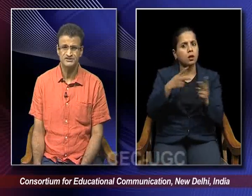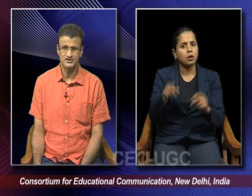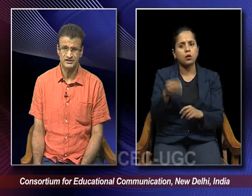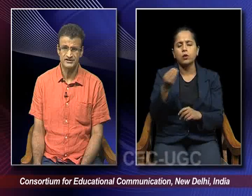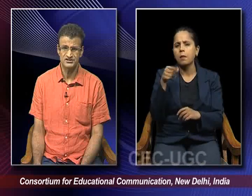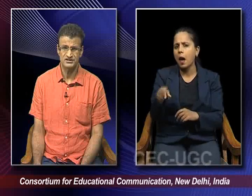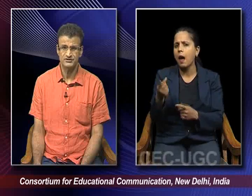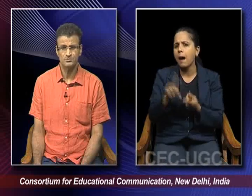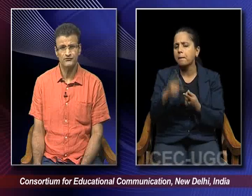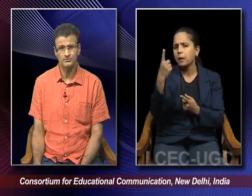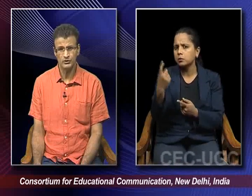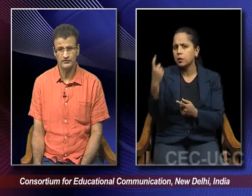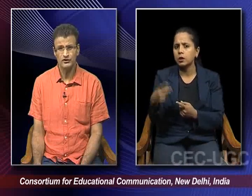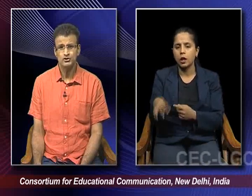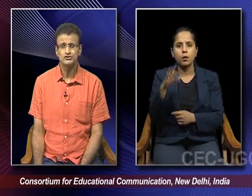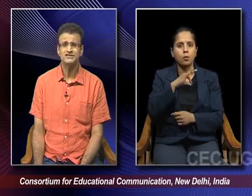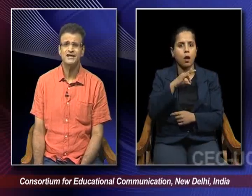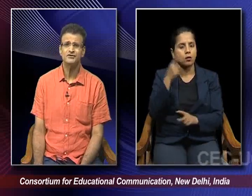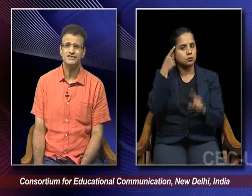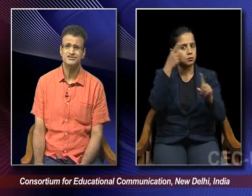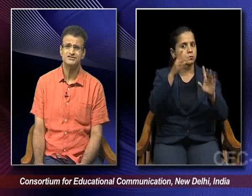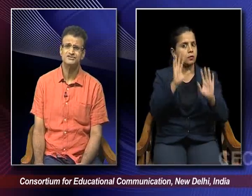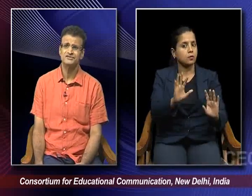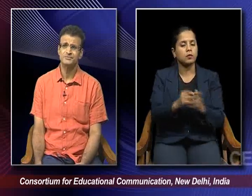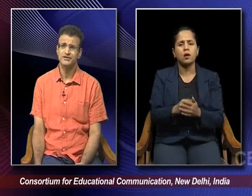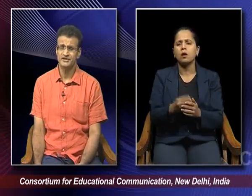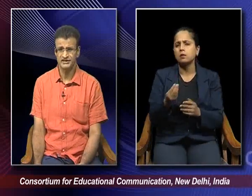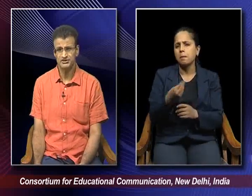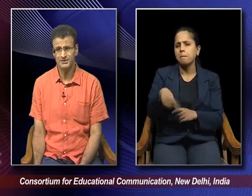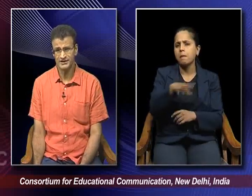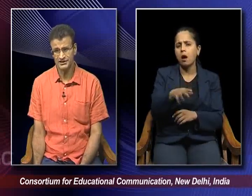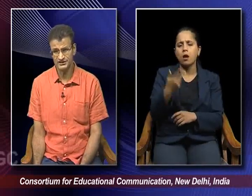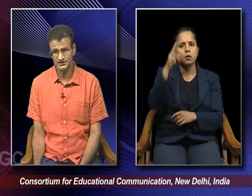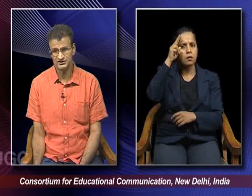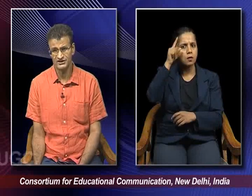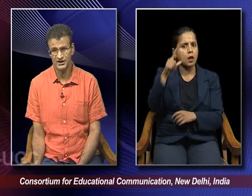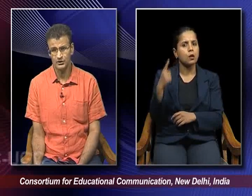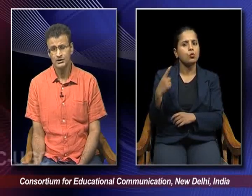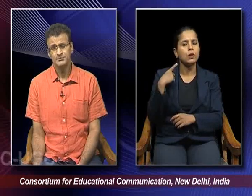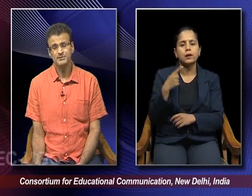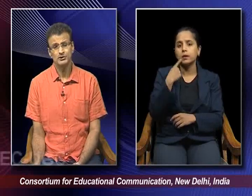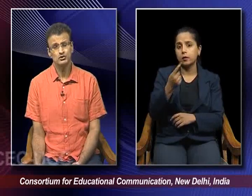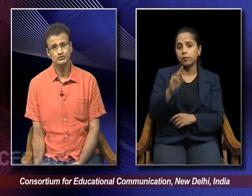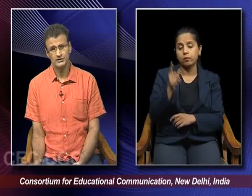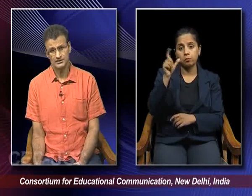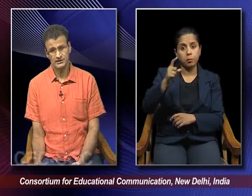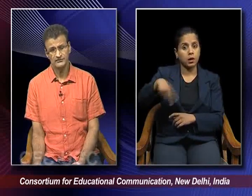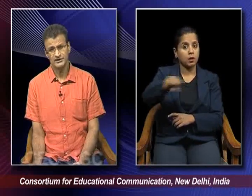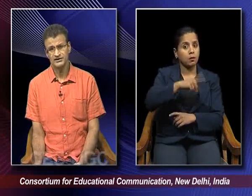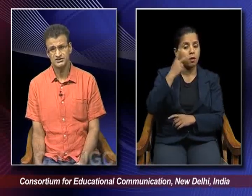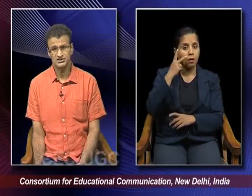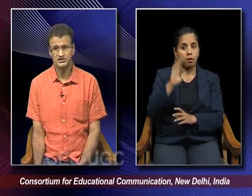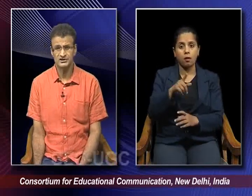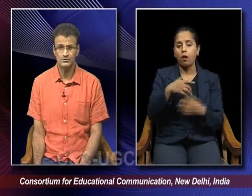exceptions, run industry with profit motive. So such kind of concerns, they were being raised by the leaders, that how people, those who were in a